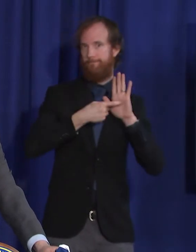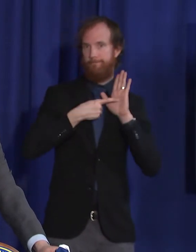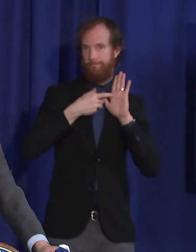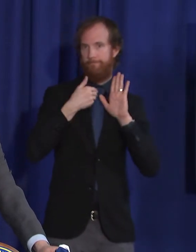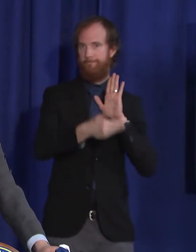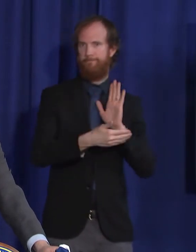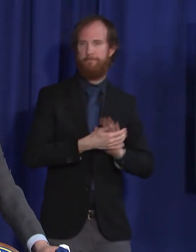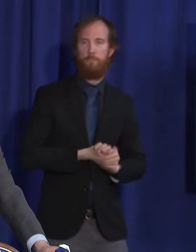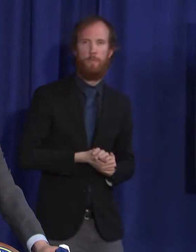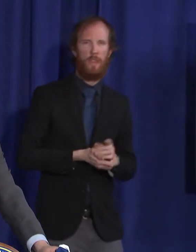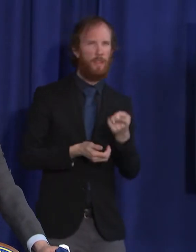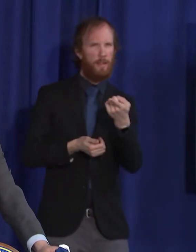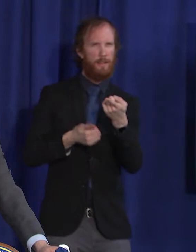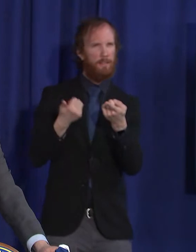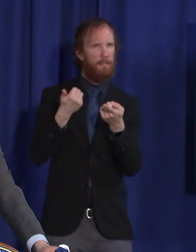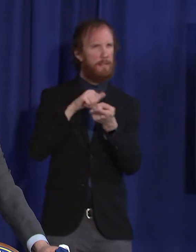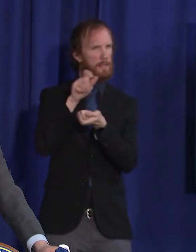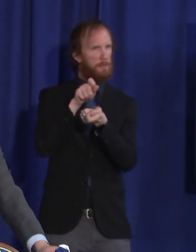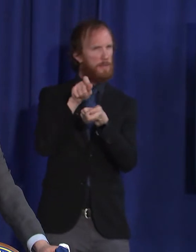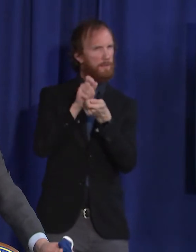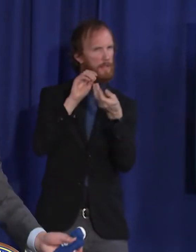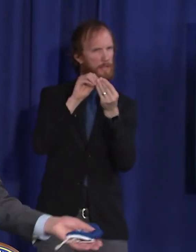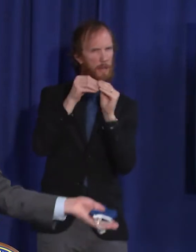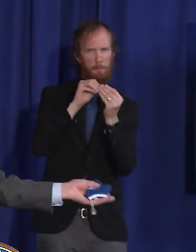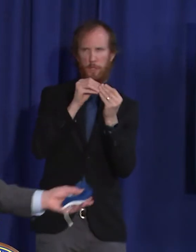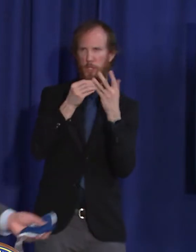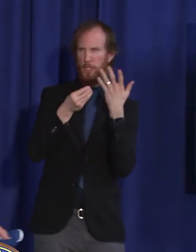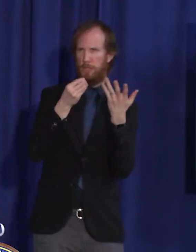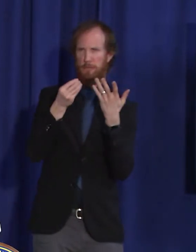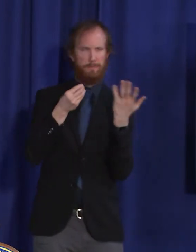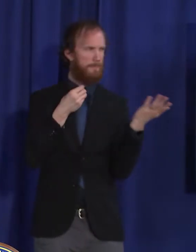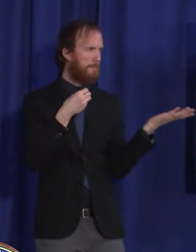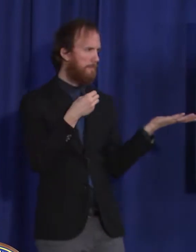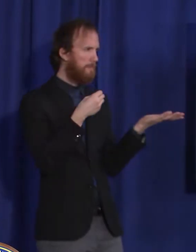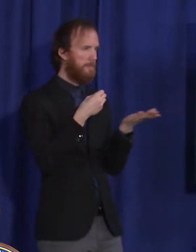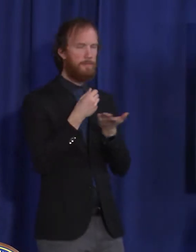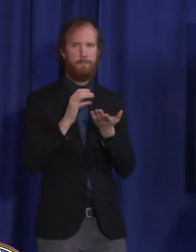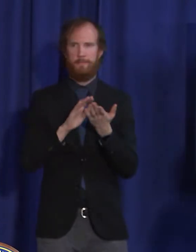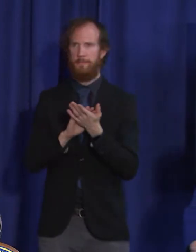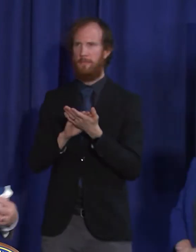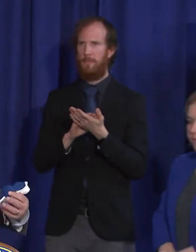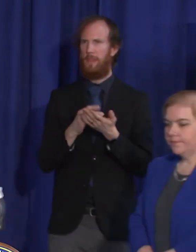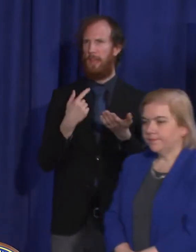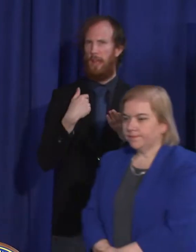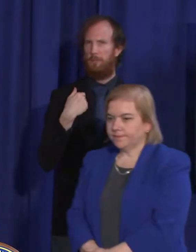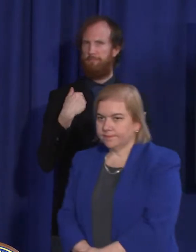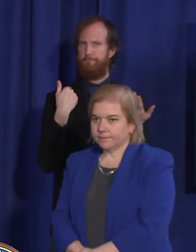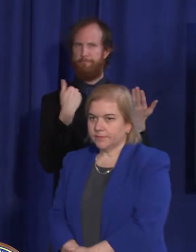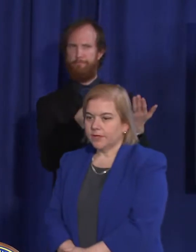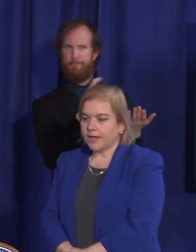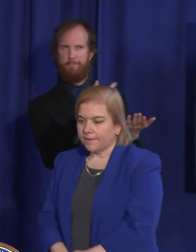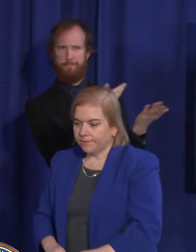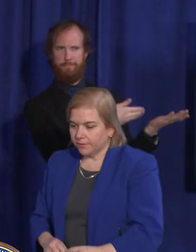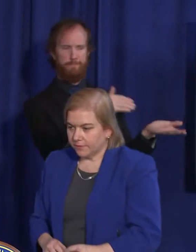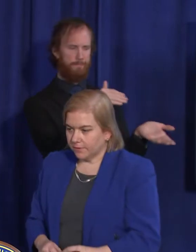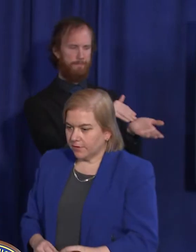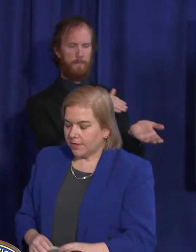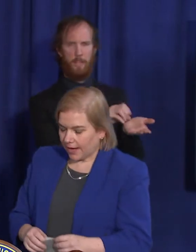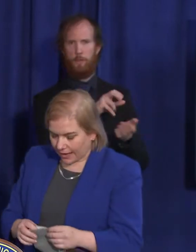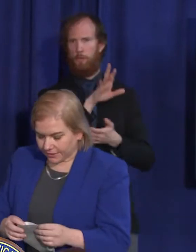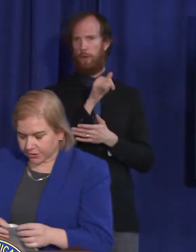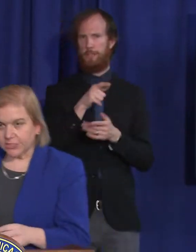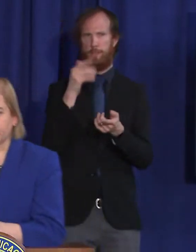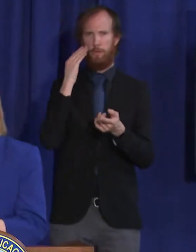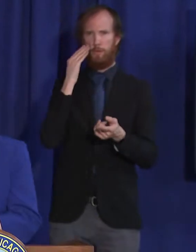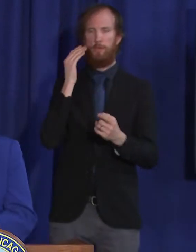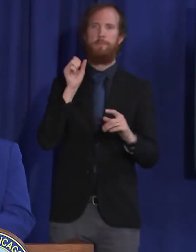mandate. Is there a specific number that you guys would like a cutoff? Yeah, I'll ask Dr. Arwady because again, she's the one that owns Yeah. the risk levels.